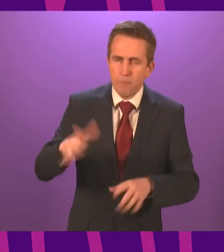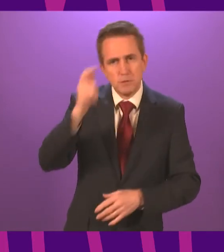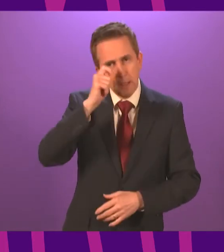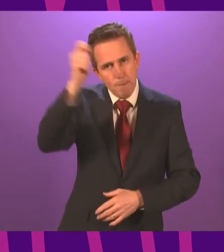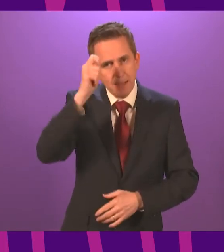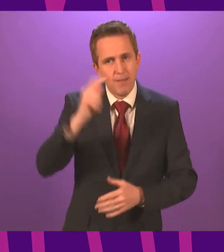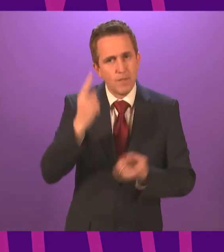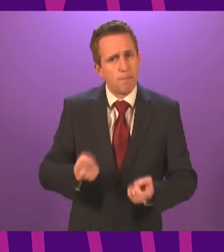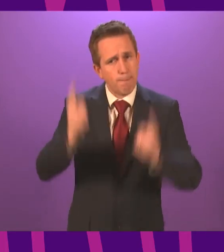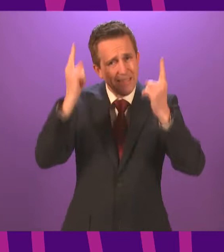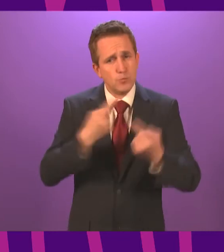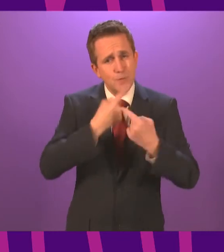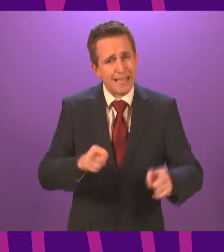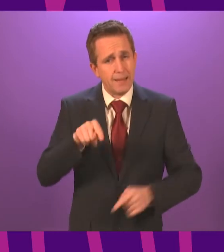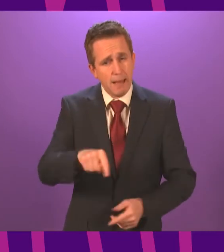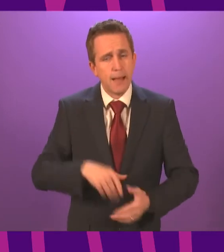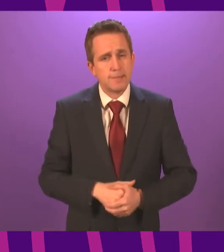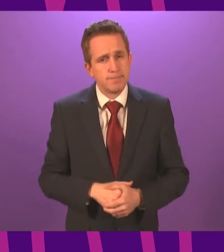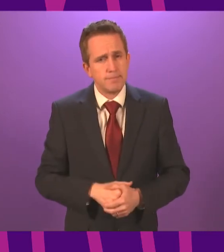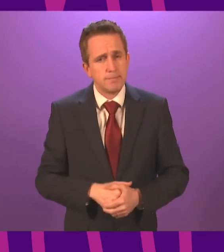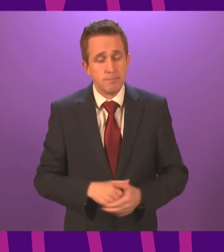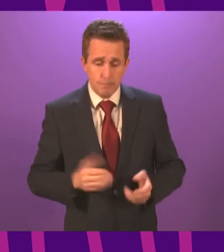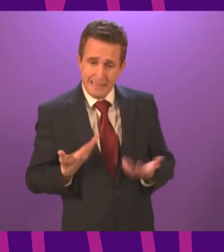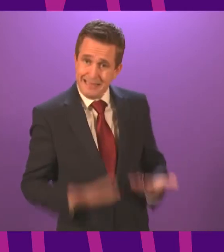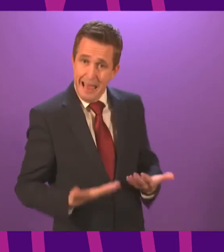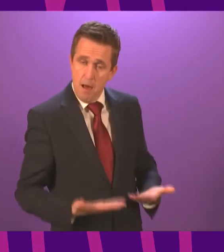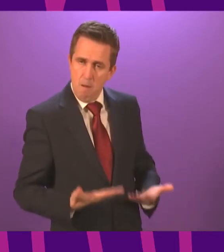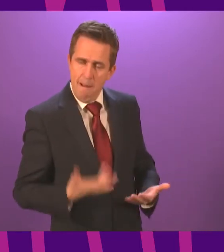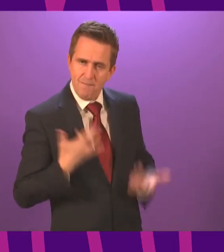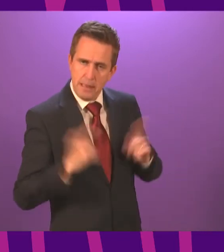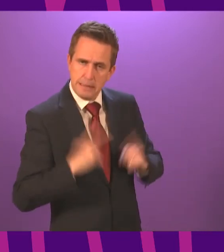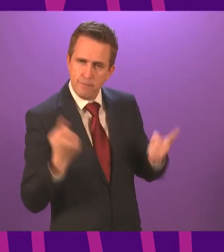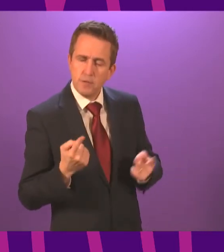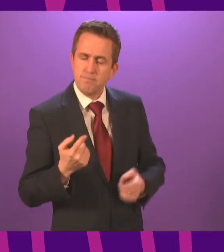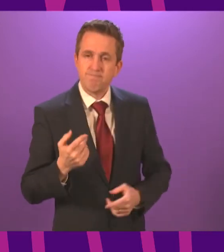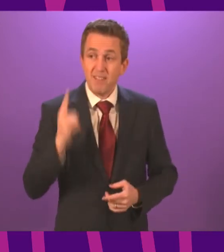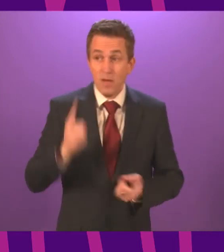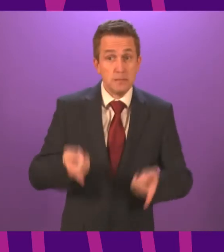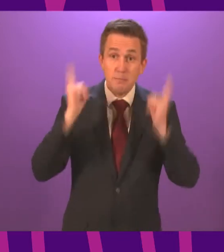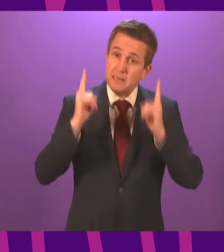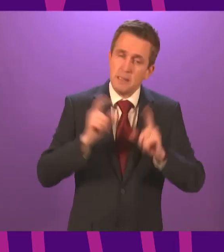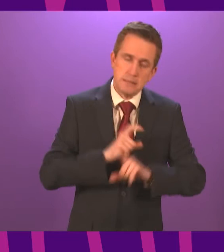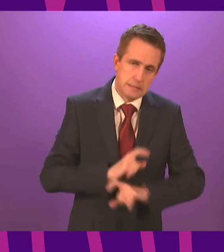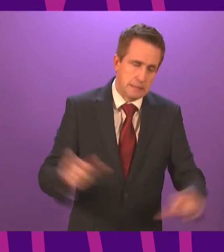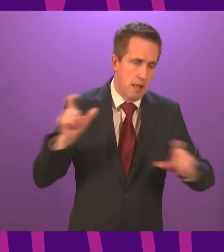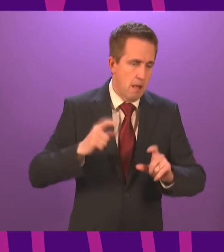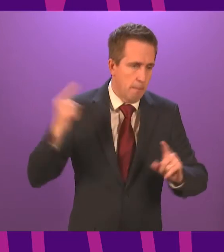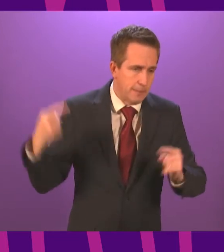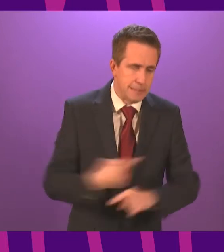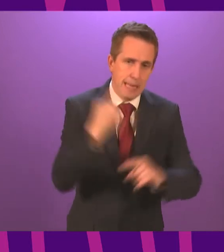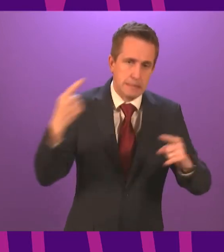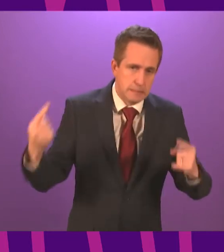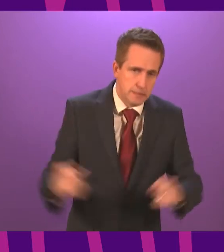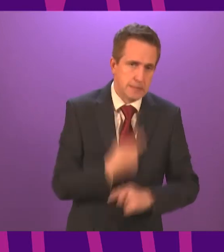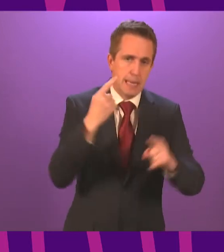commendable. What is not understandable and commendable, though, is that the First Minister has continued to make serious mistakes in tackling